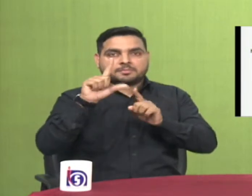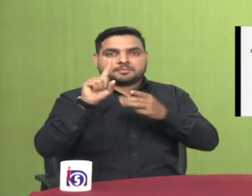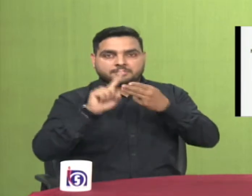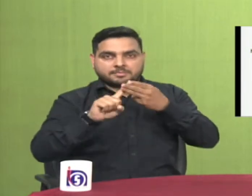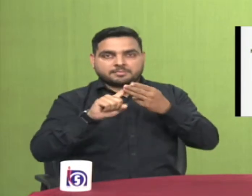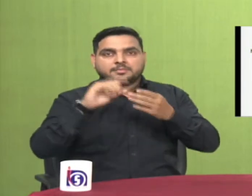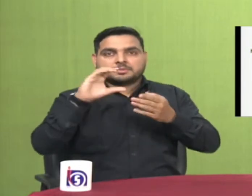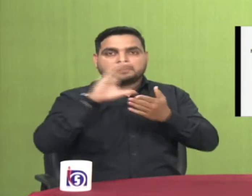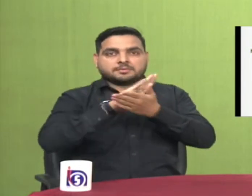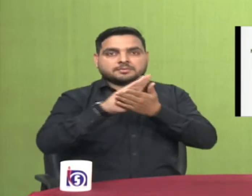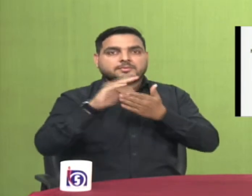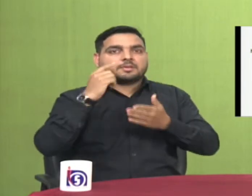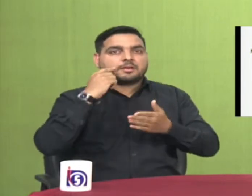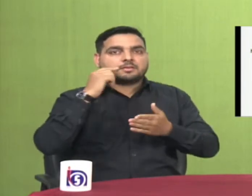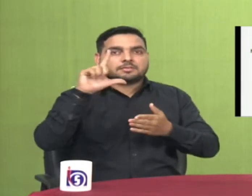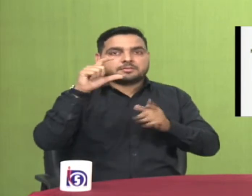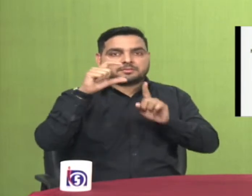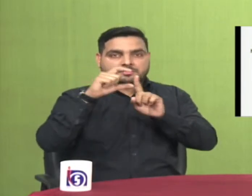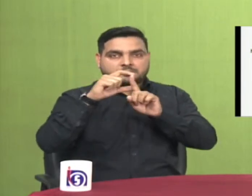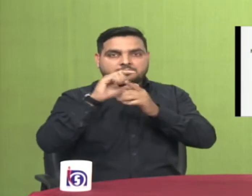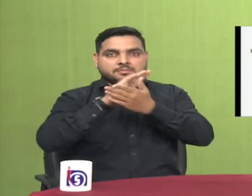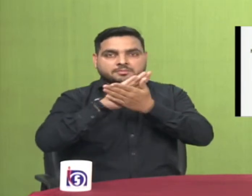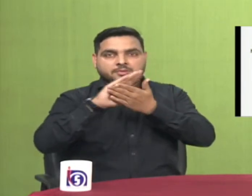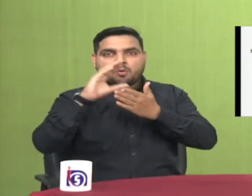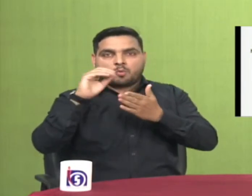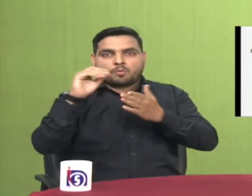Stage 5, that is middle childhood,